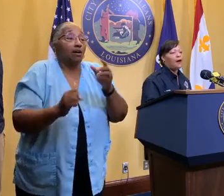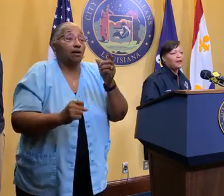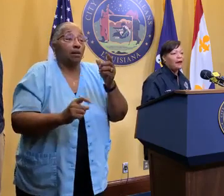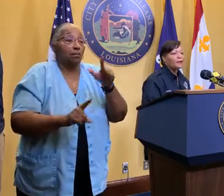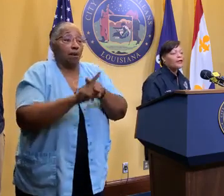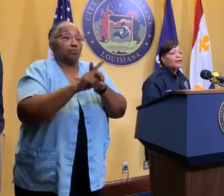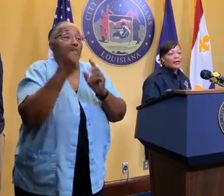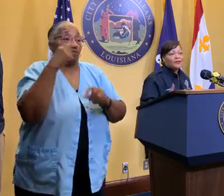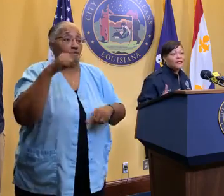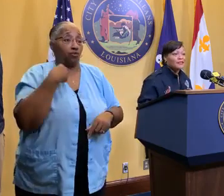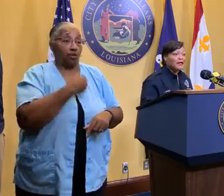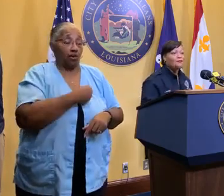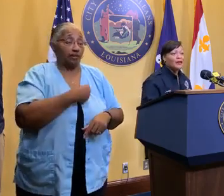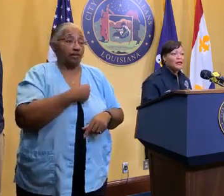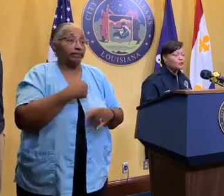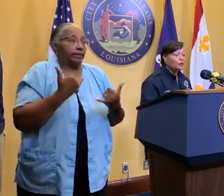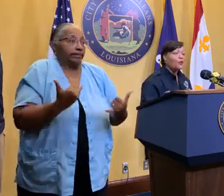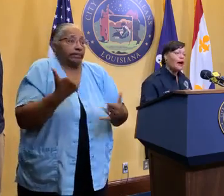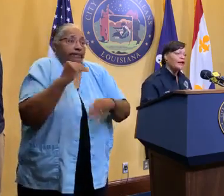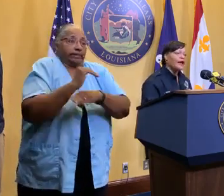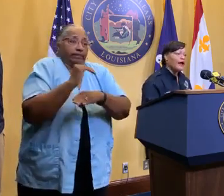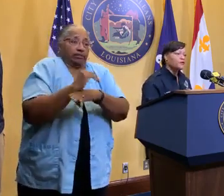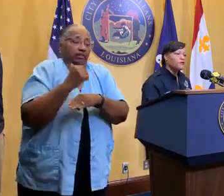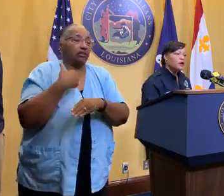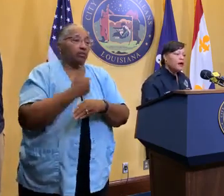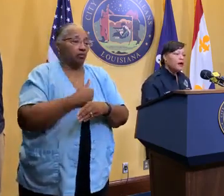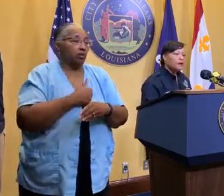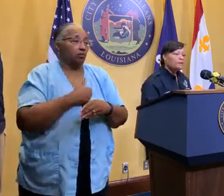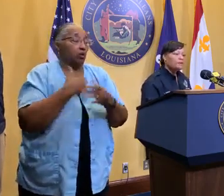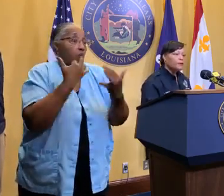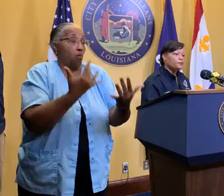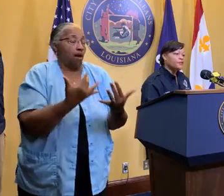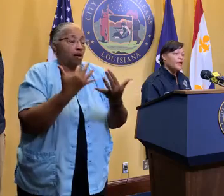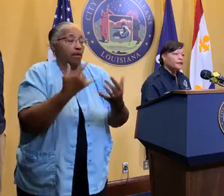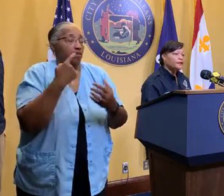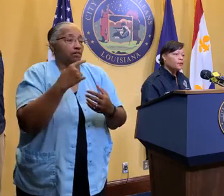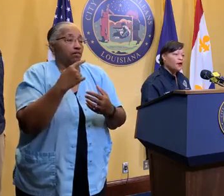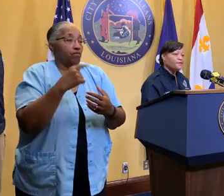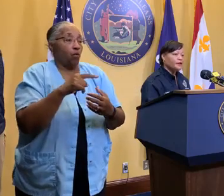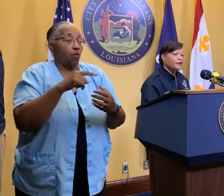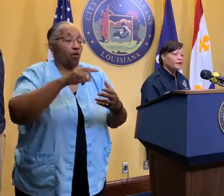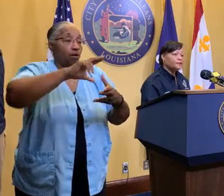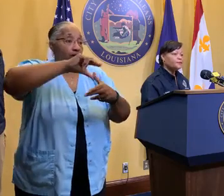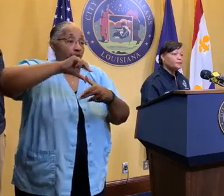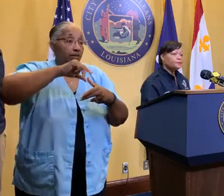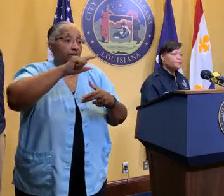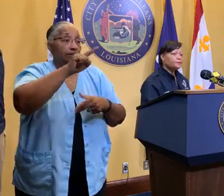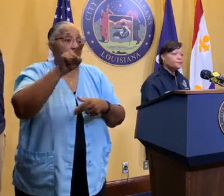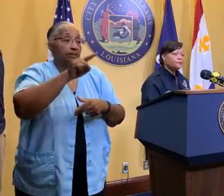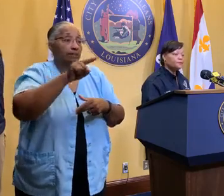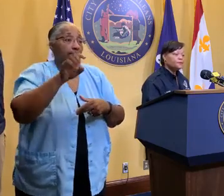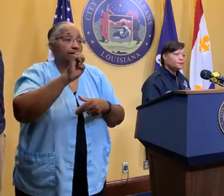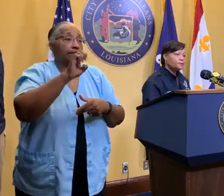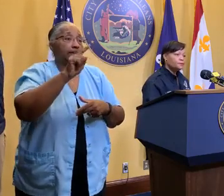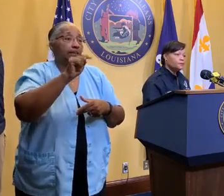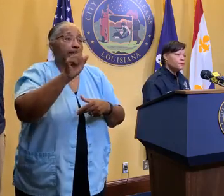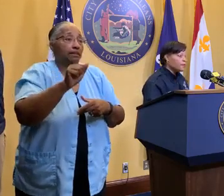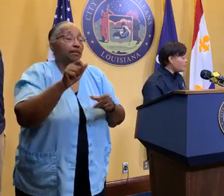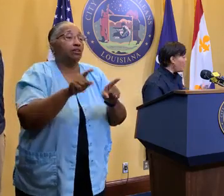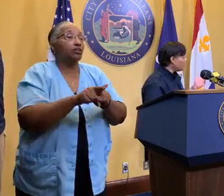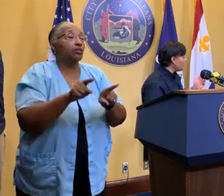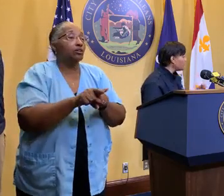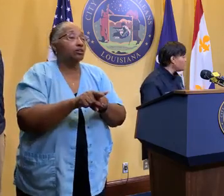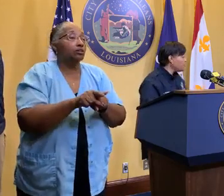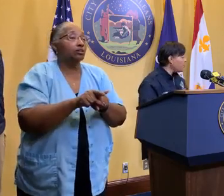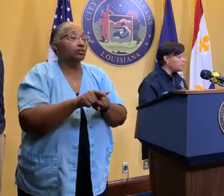been talking about even this evening as we were riding out Zeta, quite frankly. And if I may follow up, it seemed,